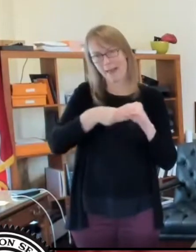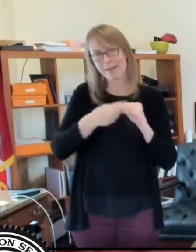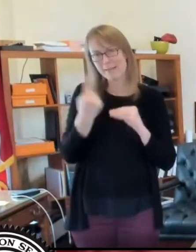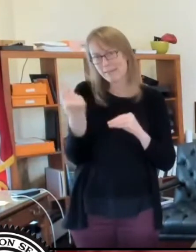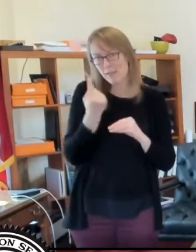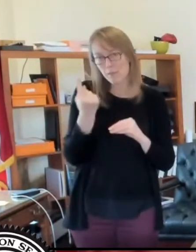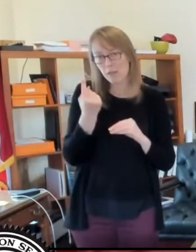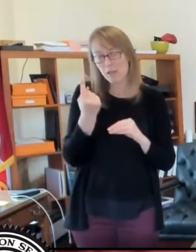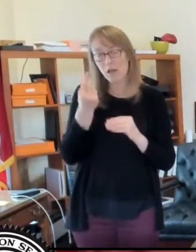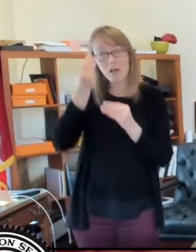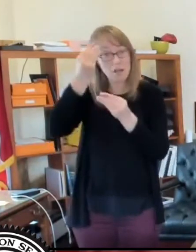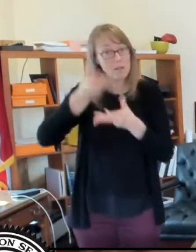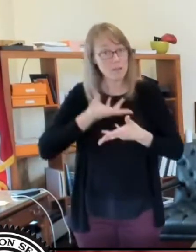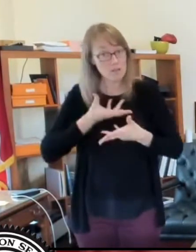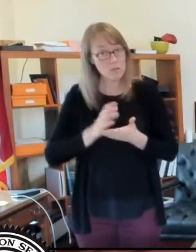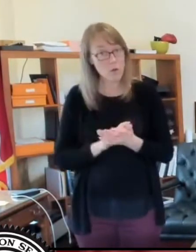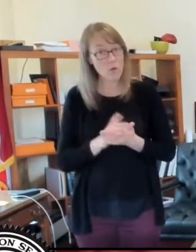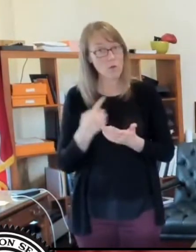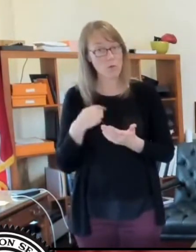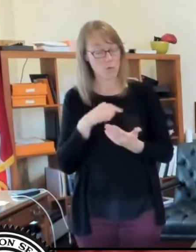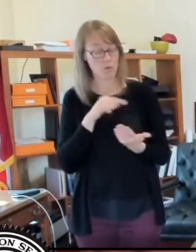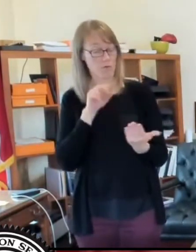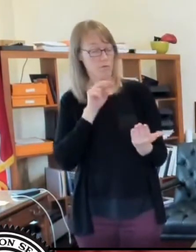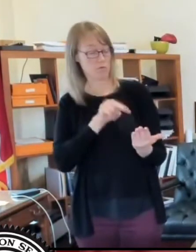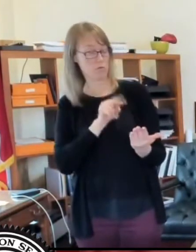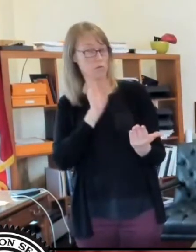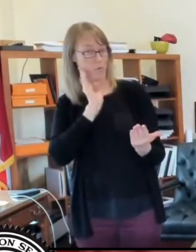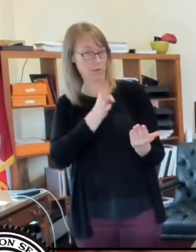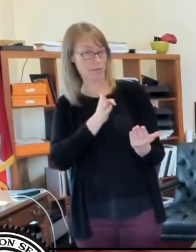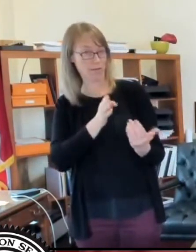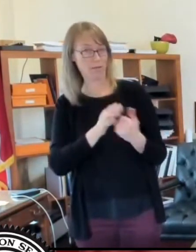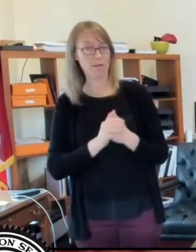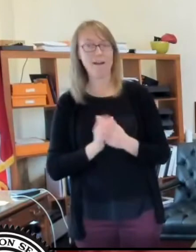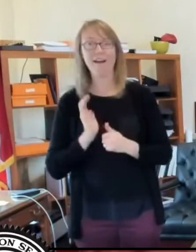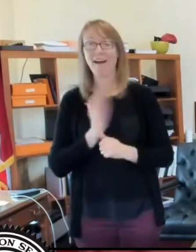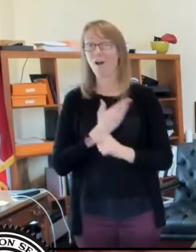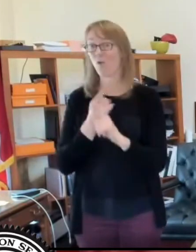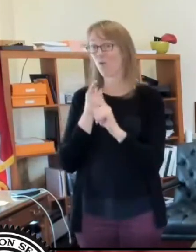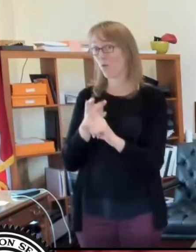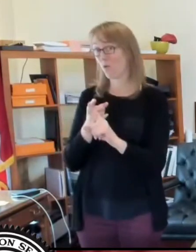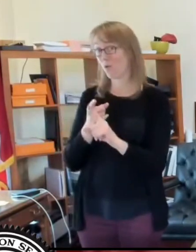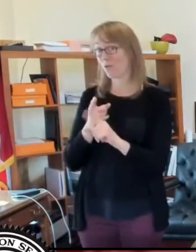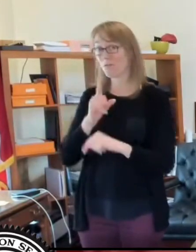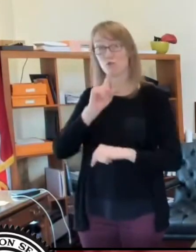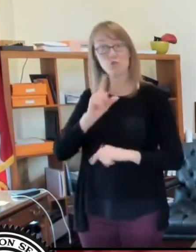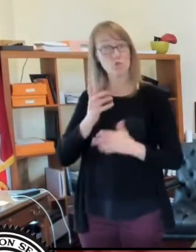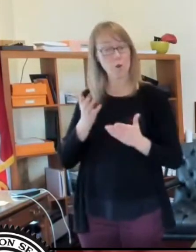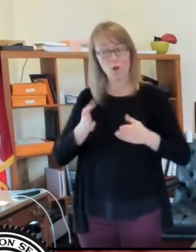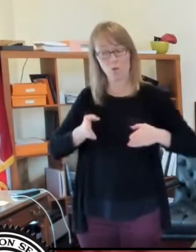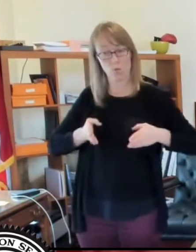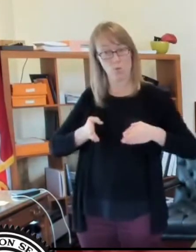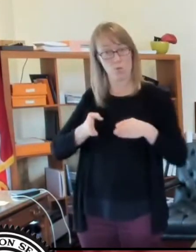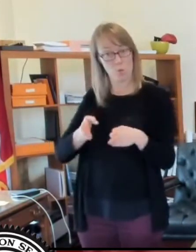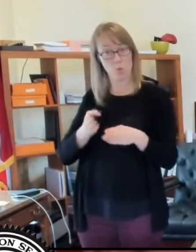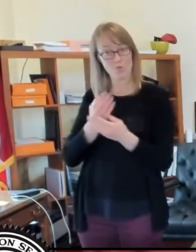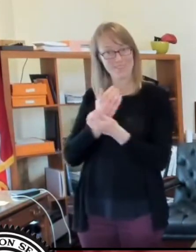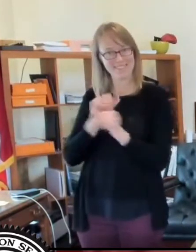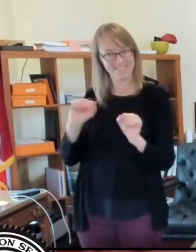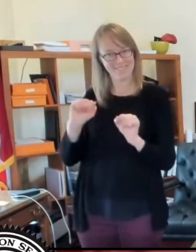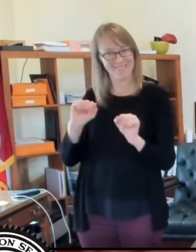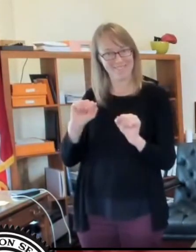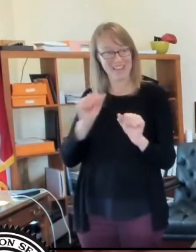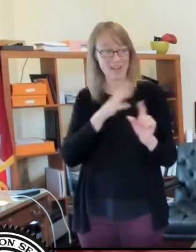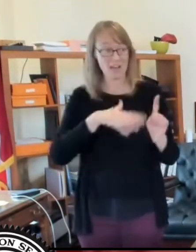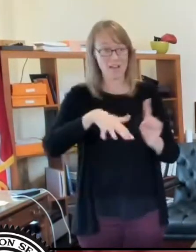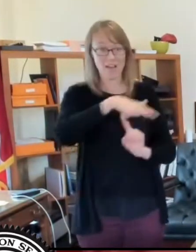here is to make the roads safer, make the environment safer. And of course, long-term, we hope that we're on